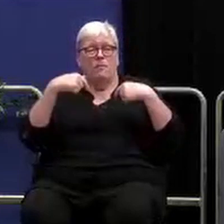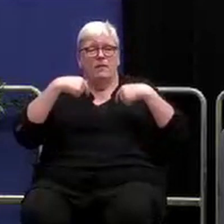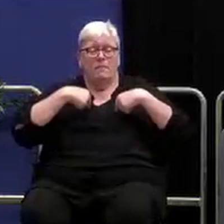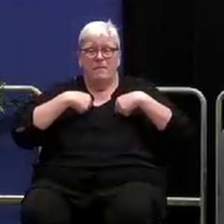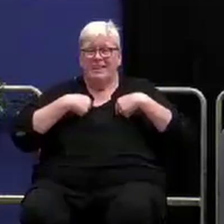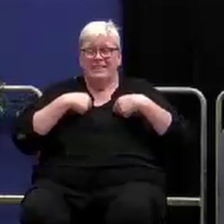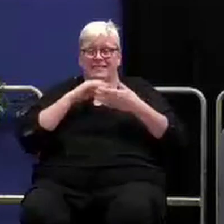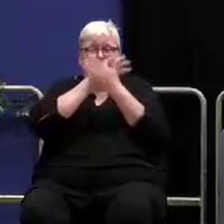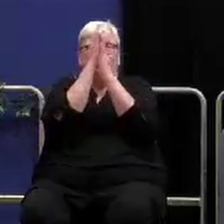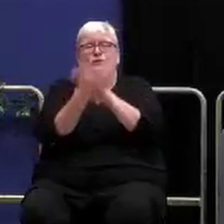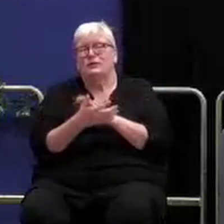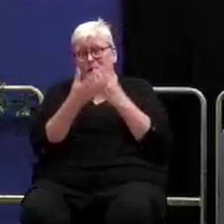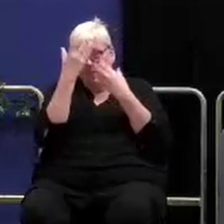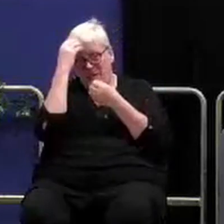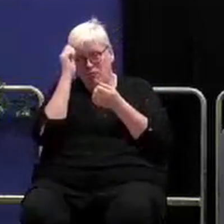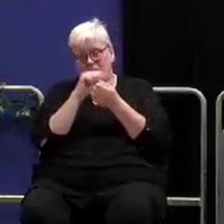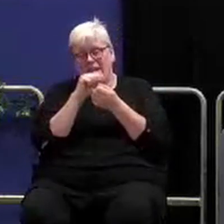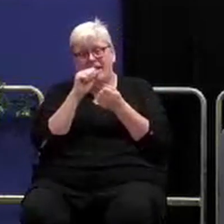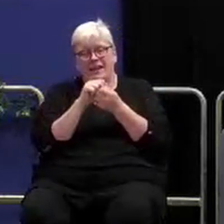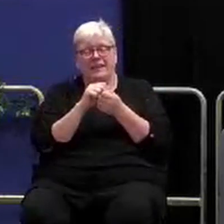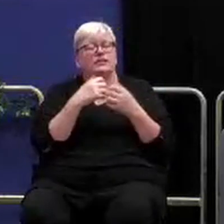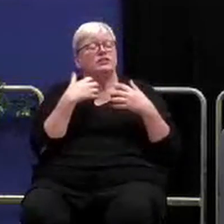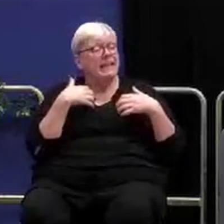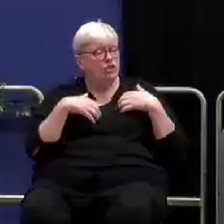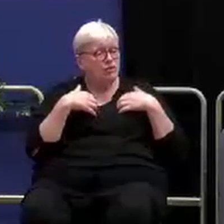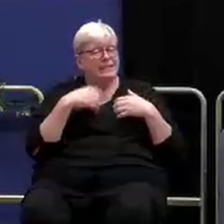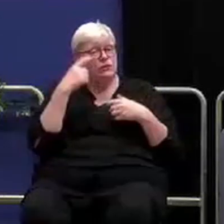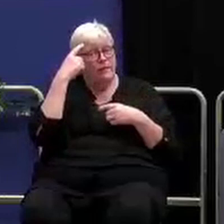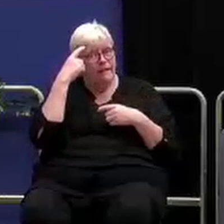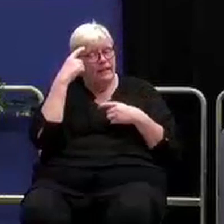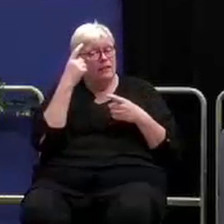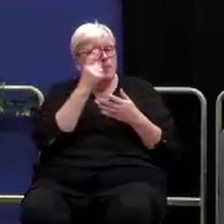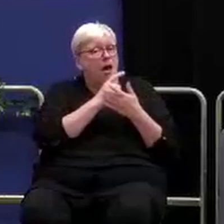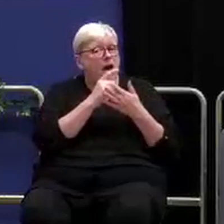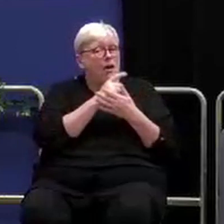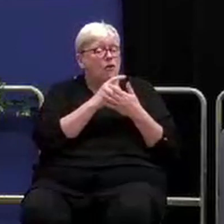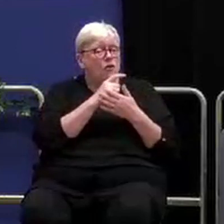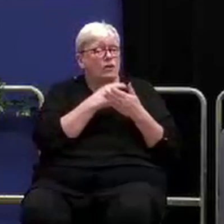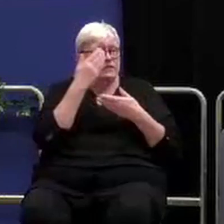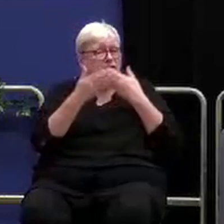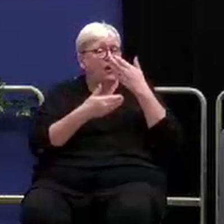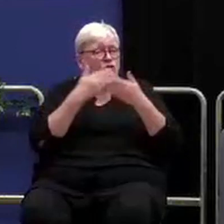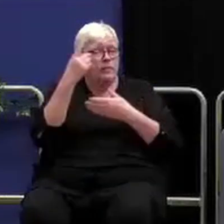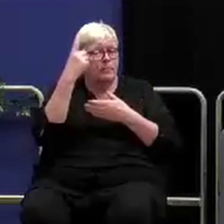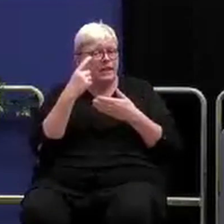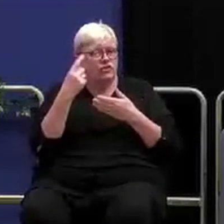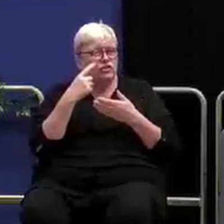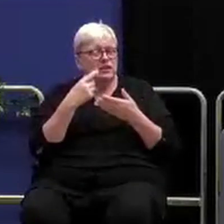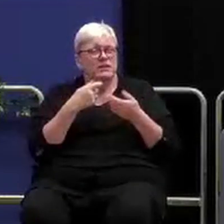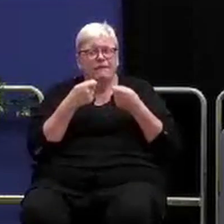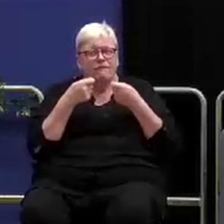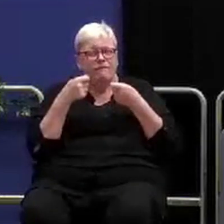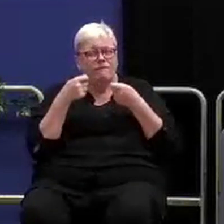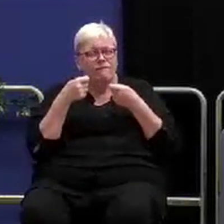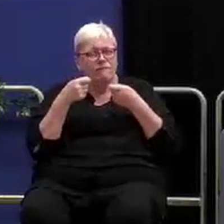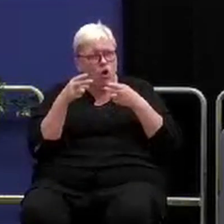tattered memory. It's interesting to think about narrative potentially as a form of control. It really interests